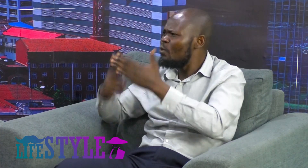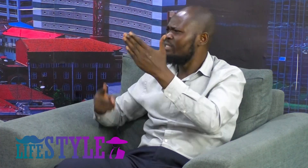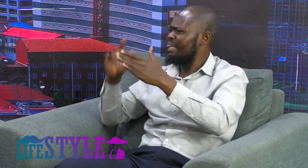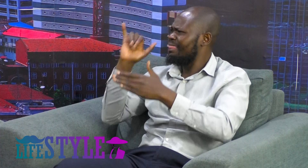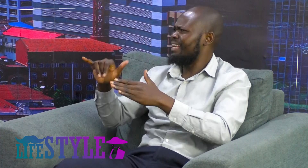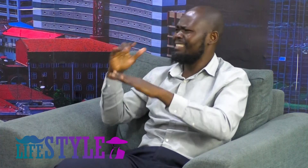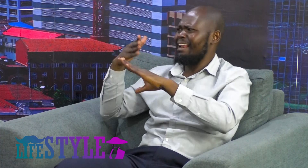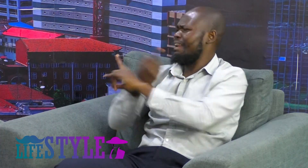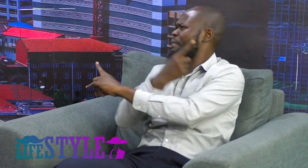with